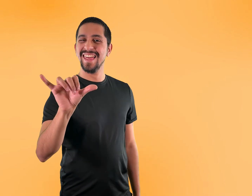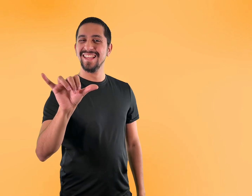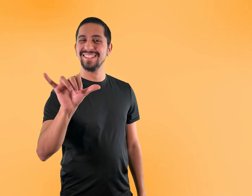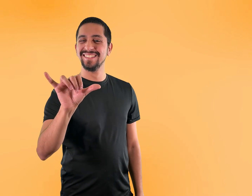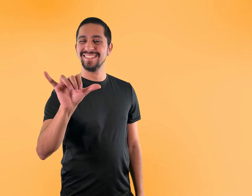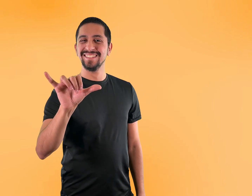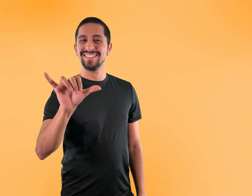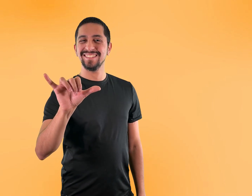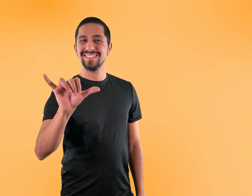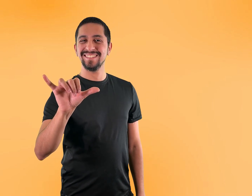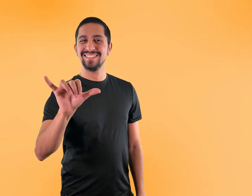Y.